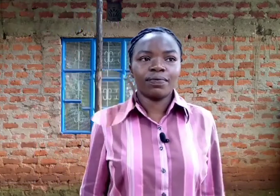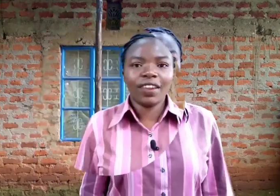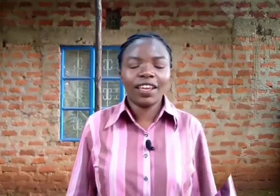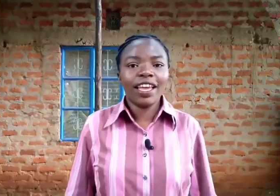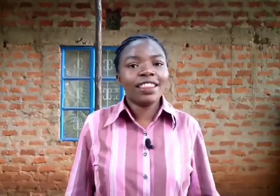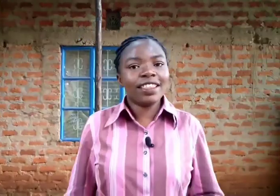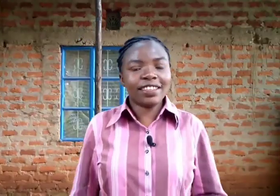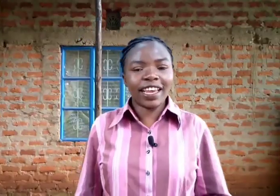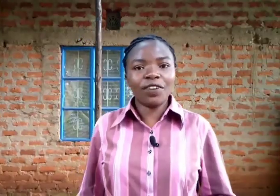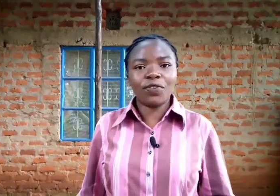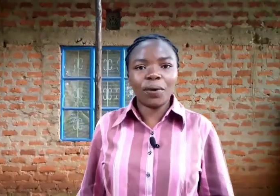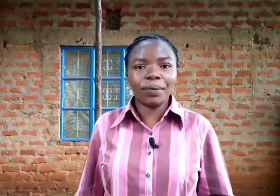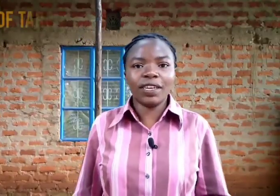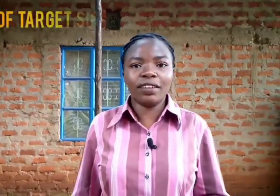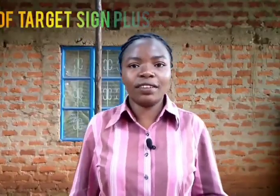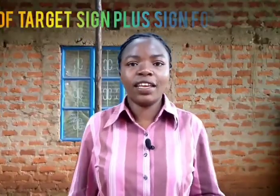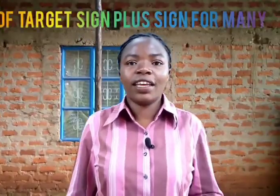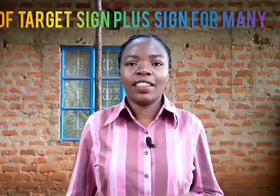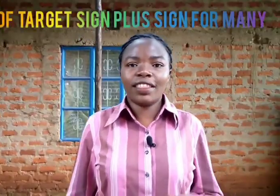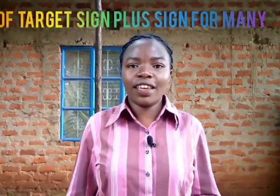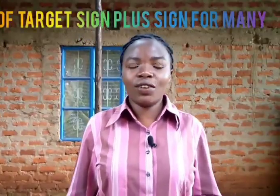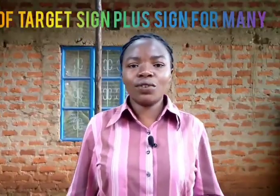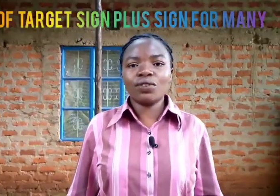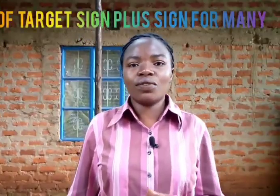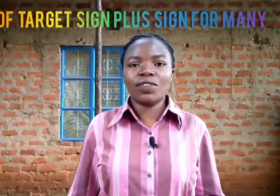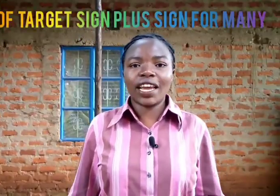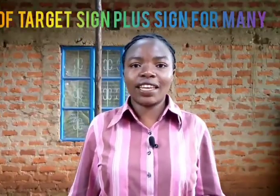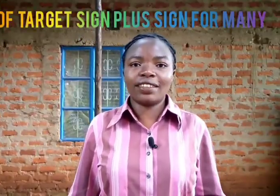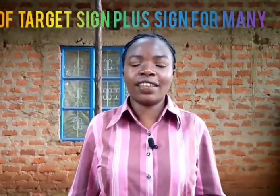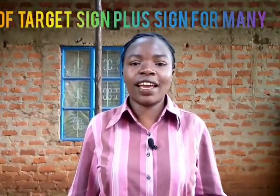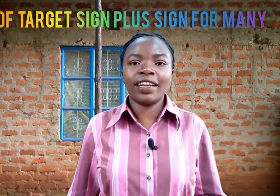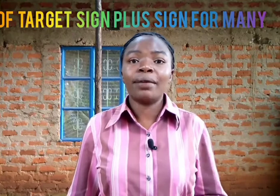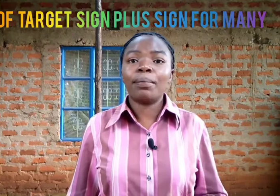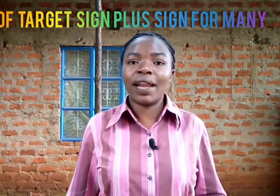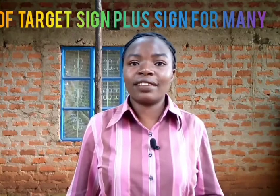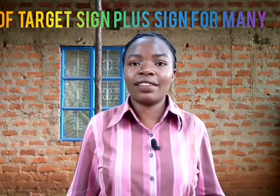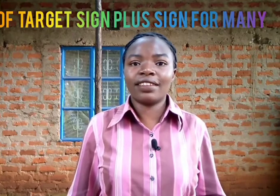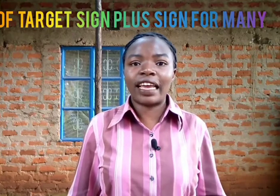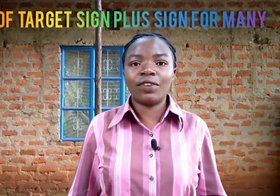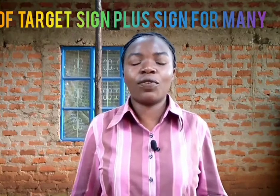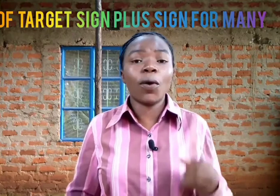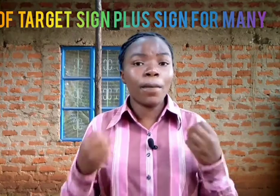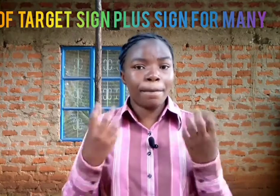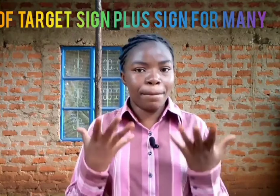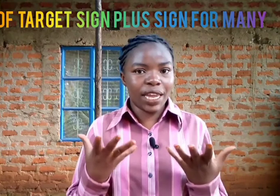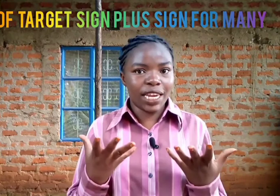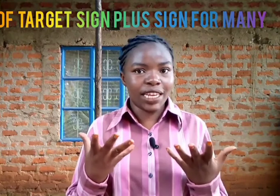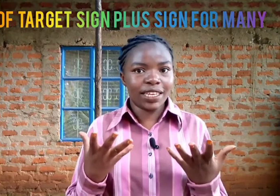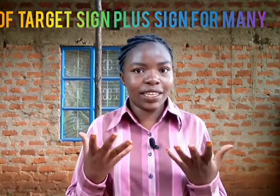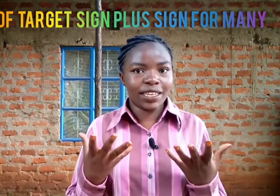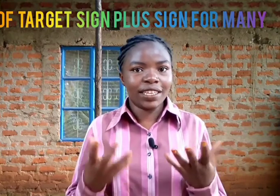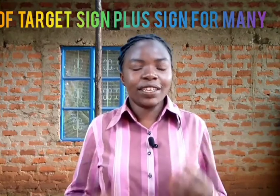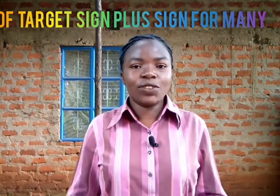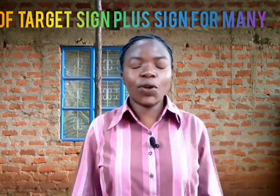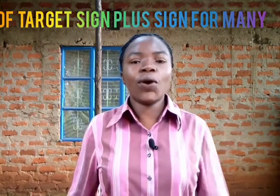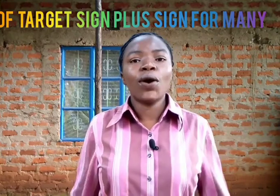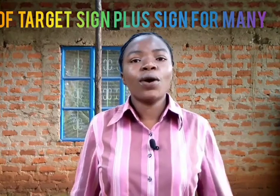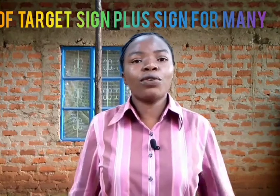the second form is the use of target sign plus the sign for many so we